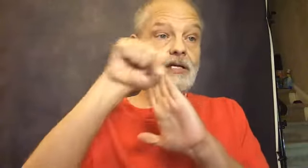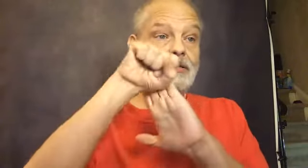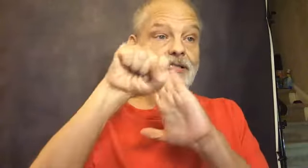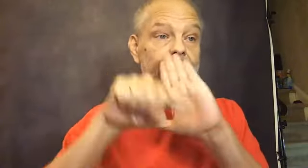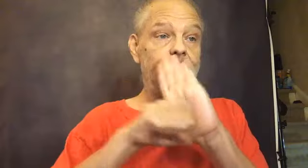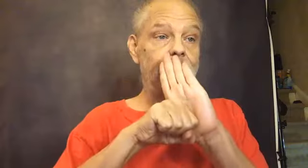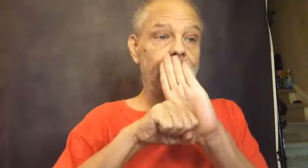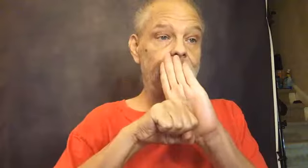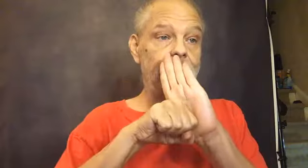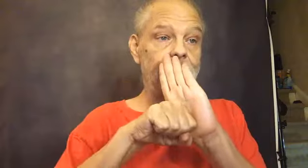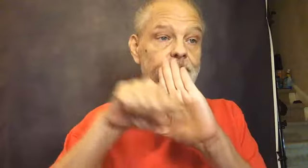State